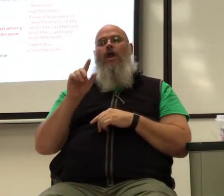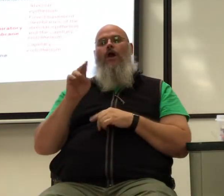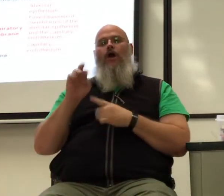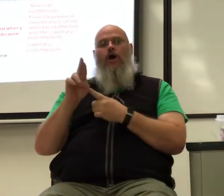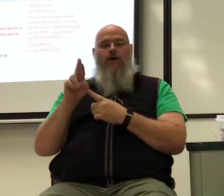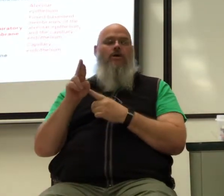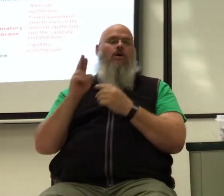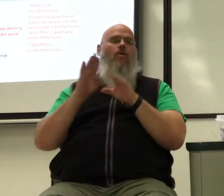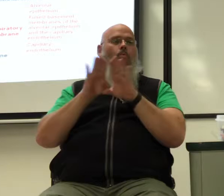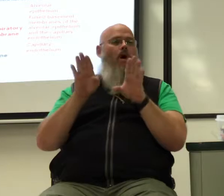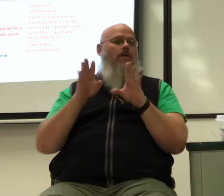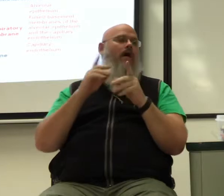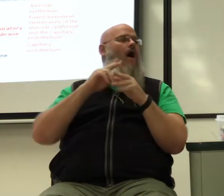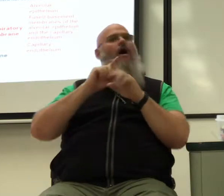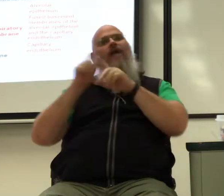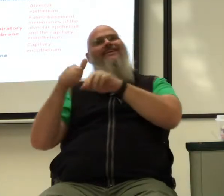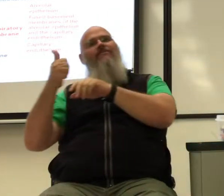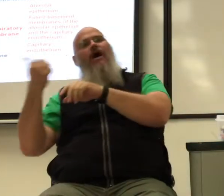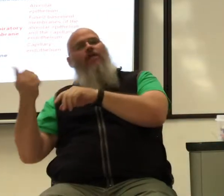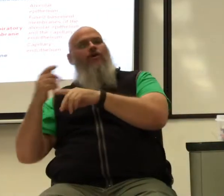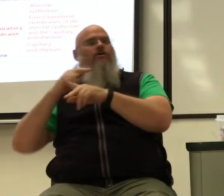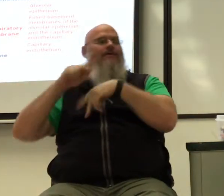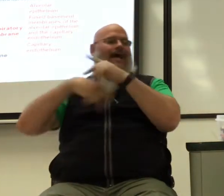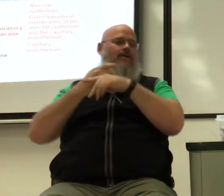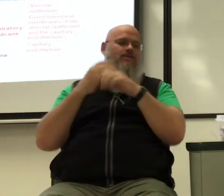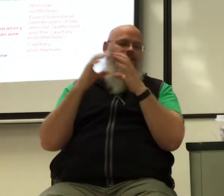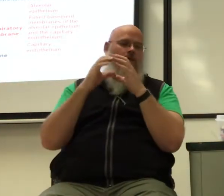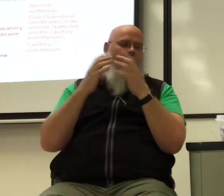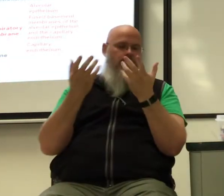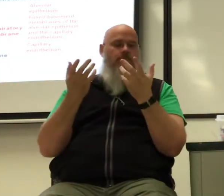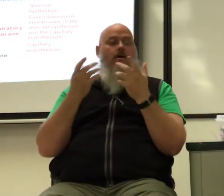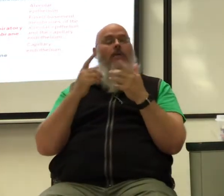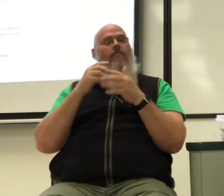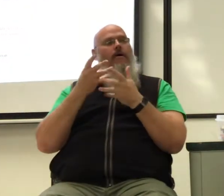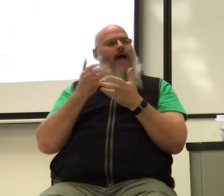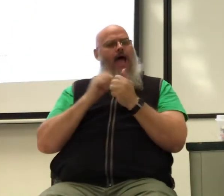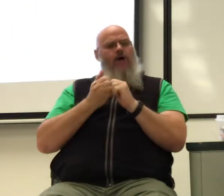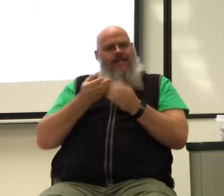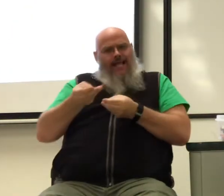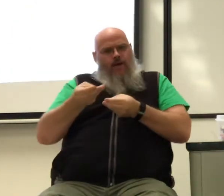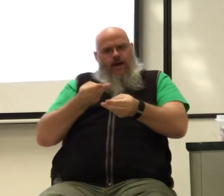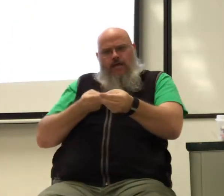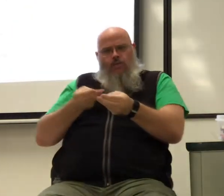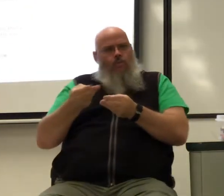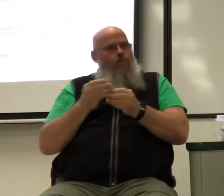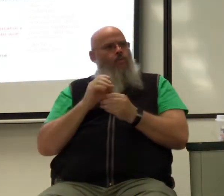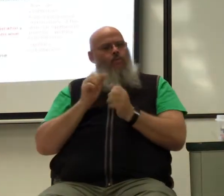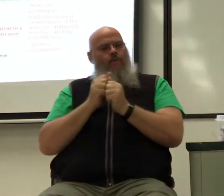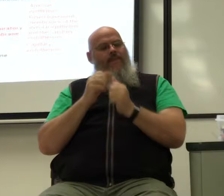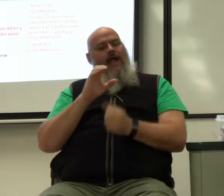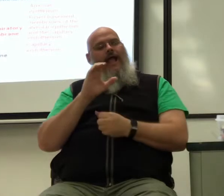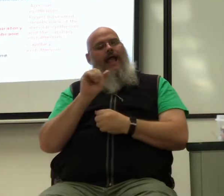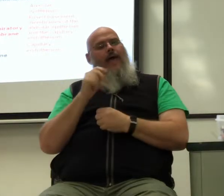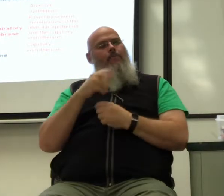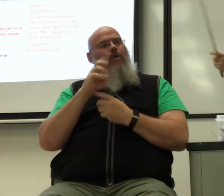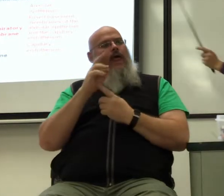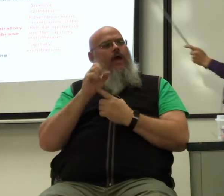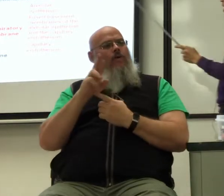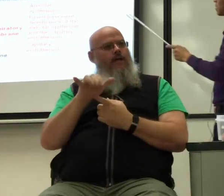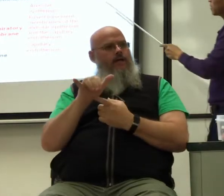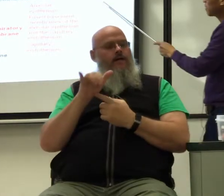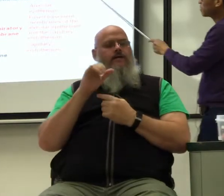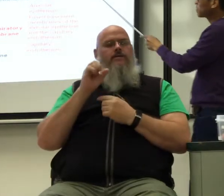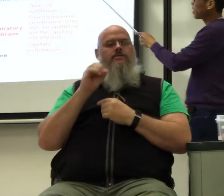Okay, well, there are other cell types, but let me talk about how it interacts with the pulmonary capillary. So this cell, this red cell,